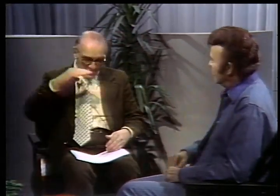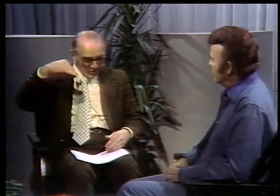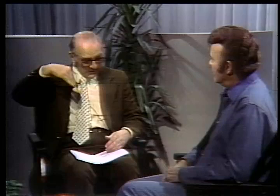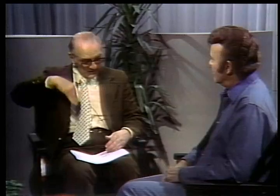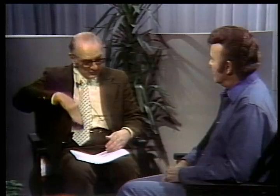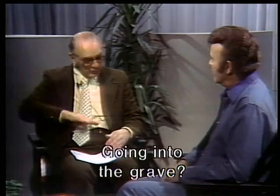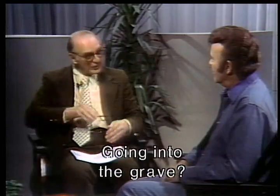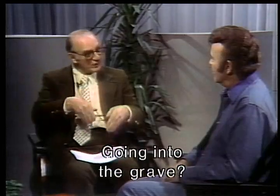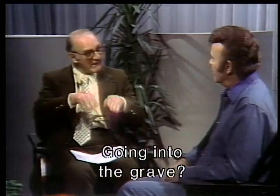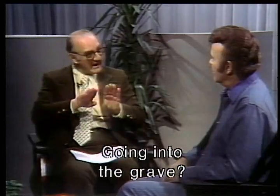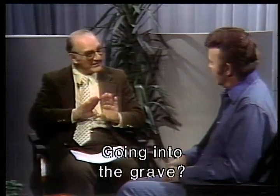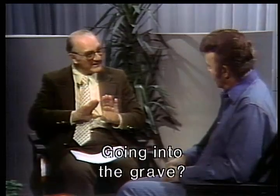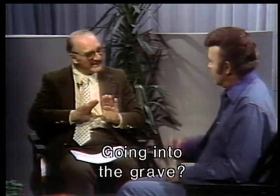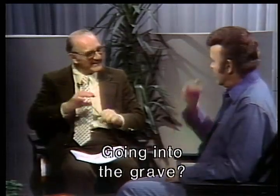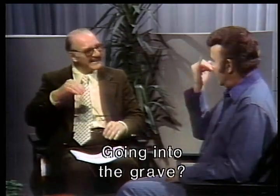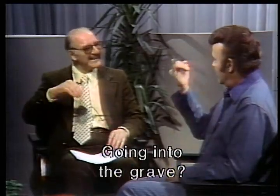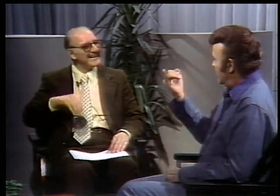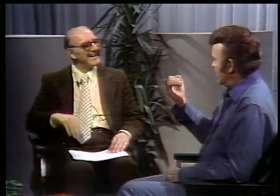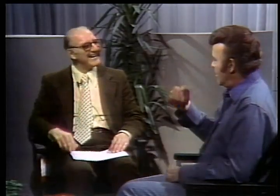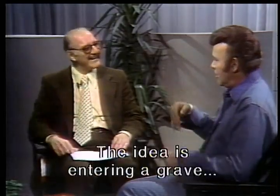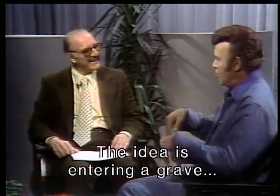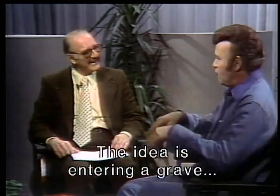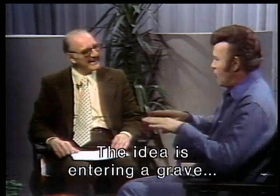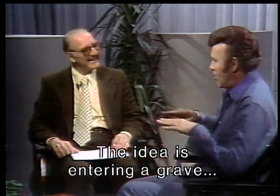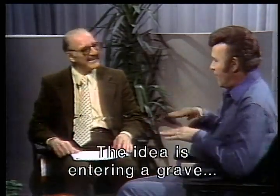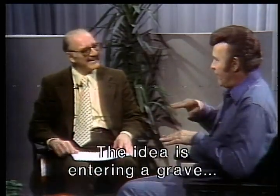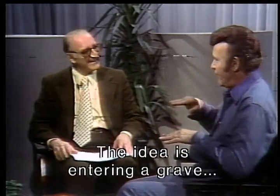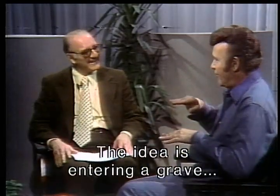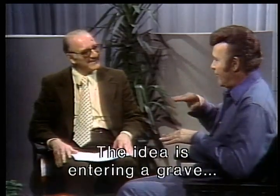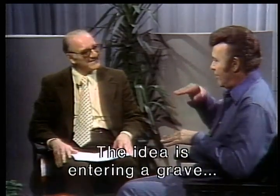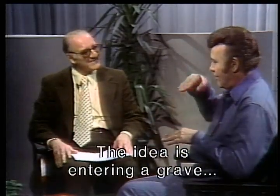Going into the grave. Uh-huh.